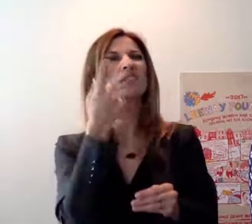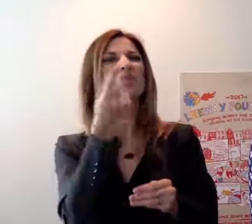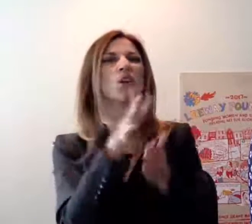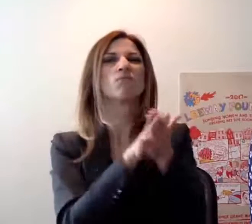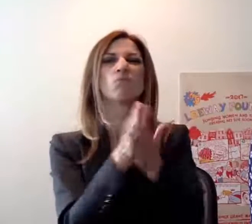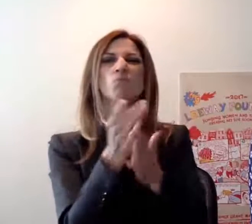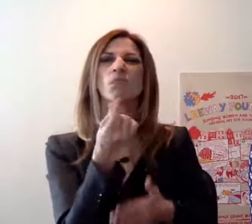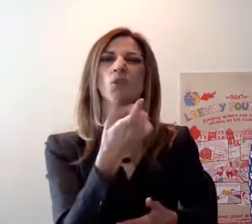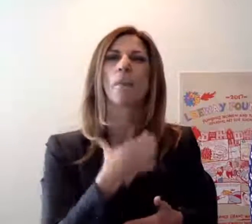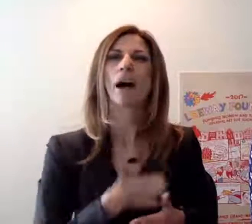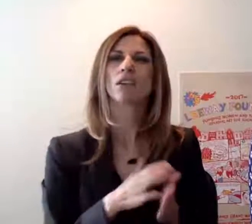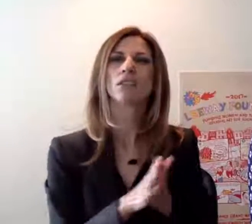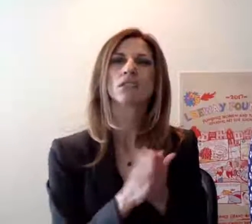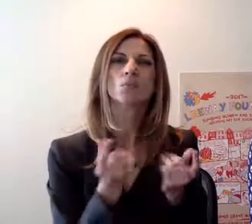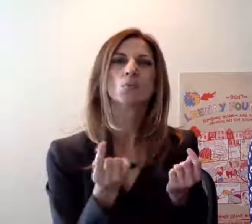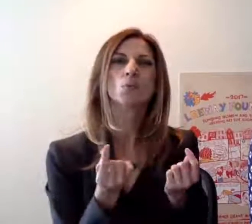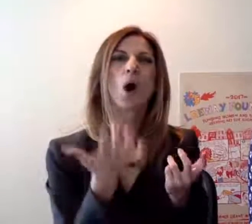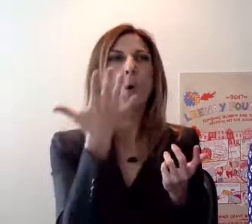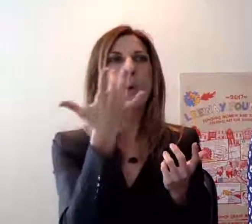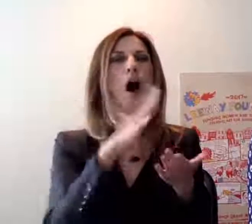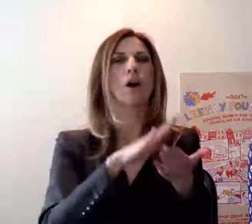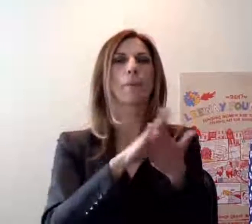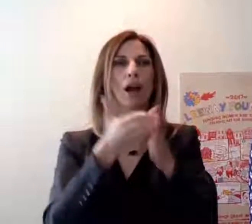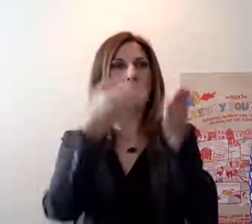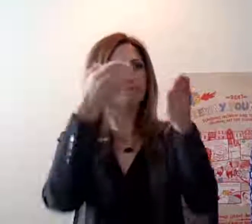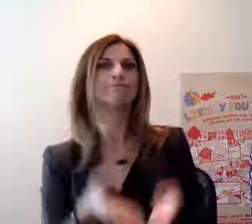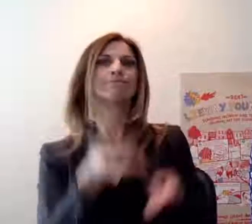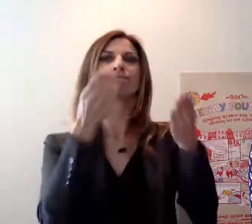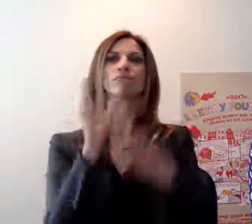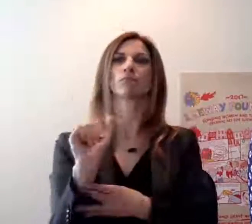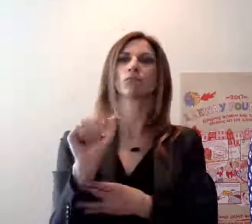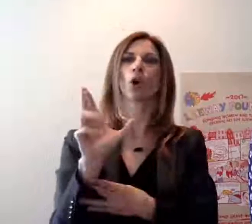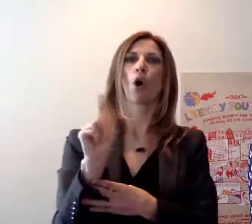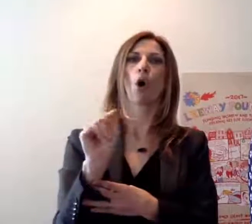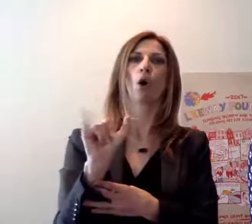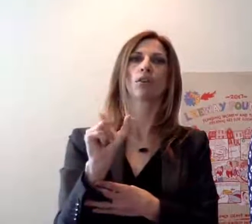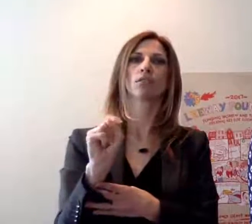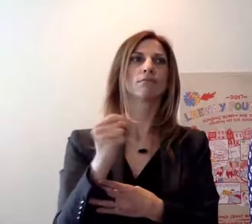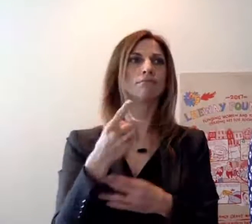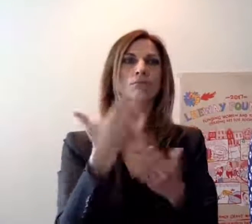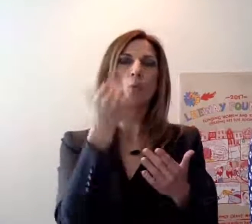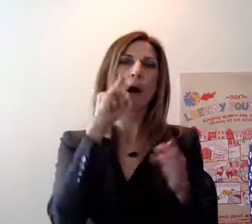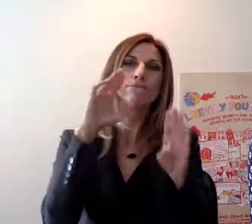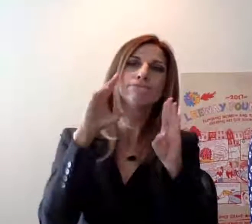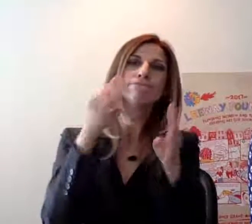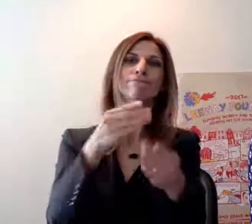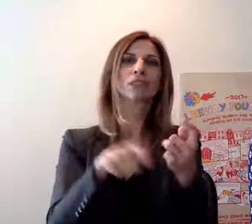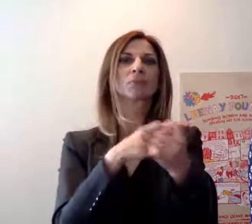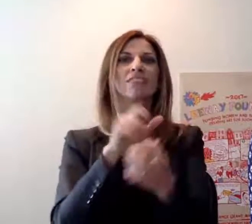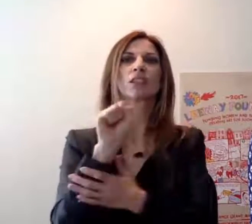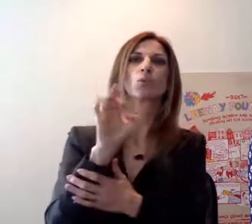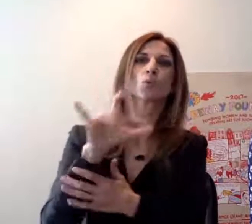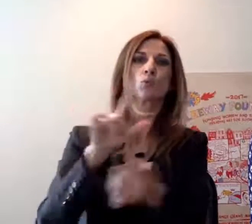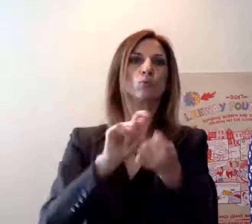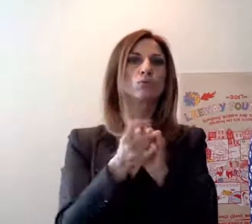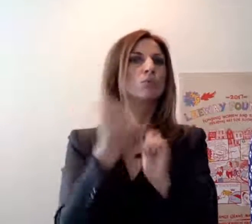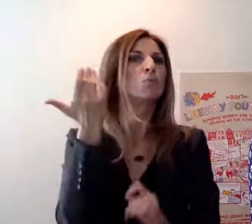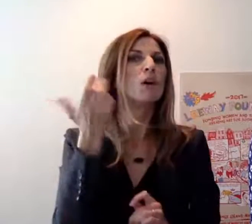you and what it is that has made you into the artist that you are today that has this dedication to a social change practice.